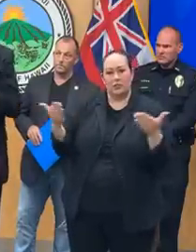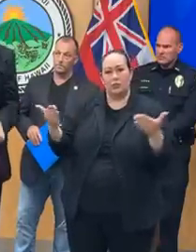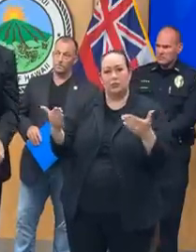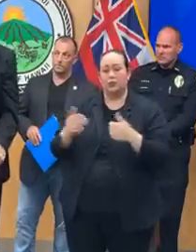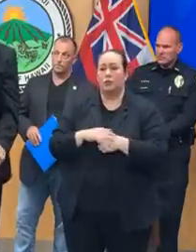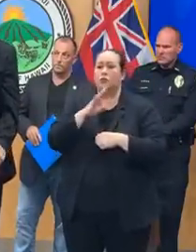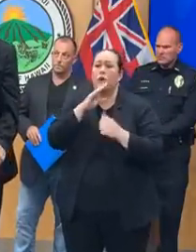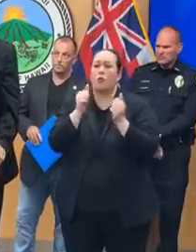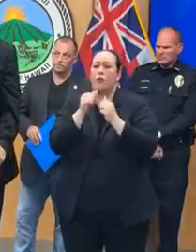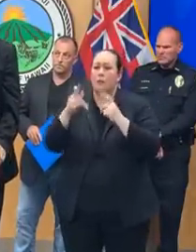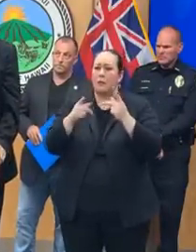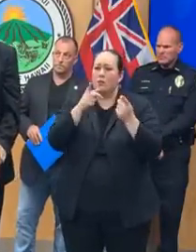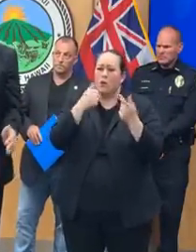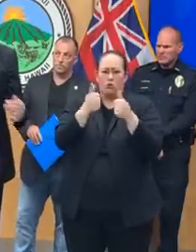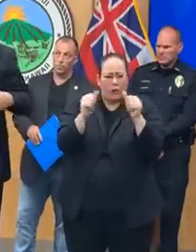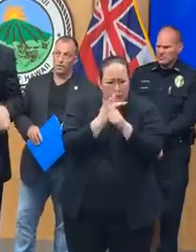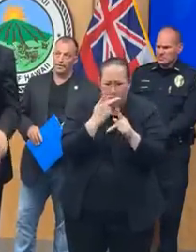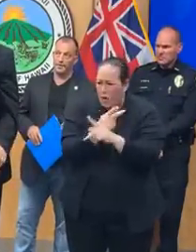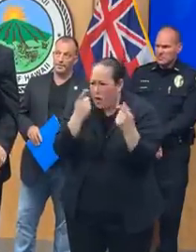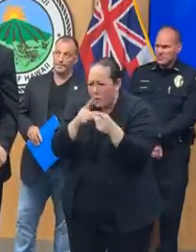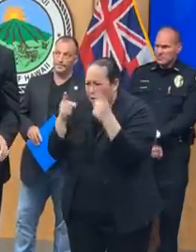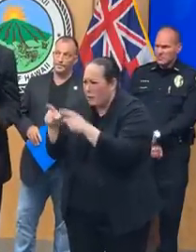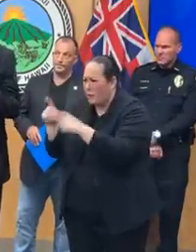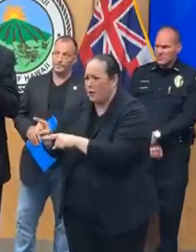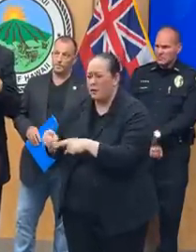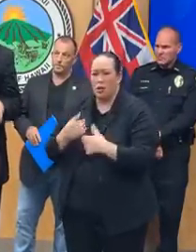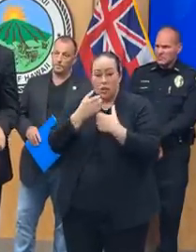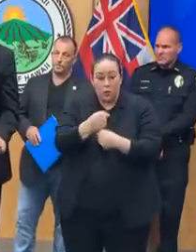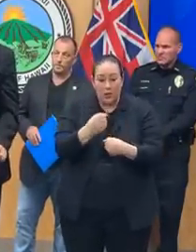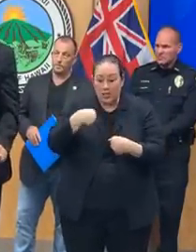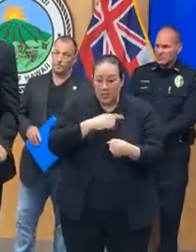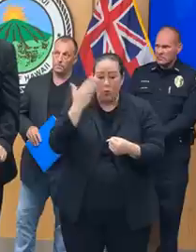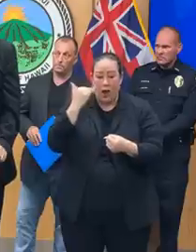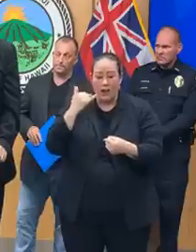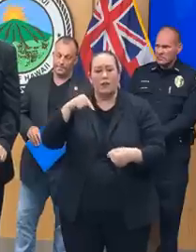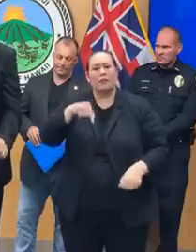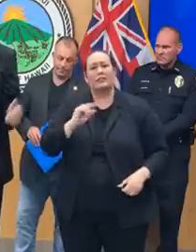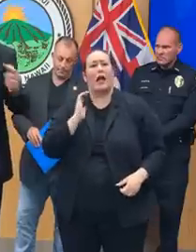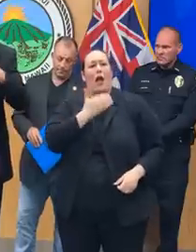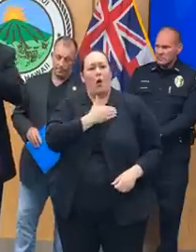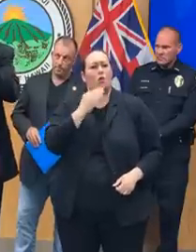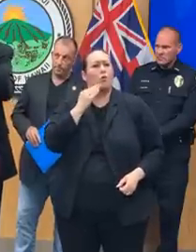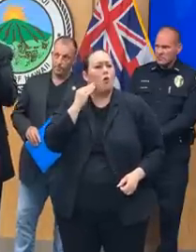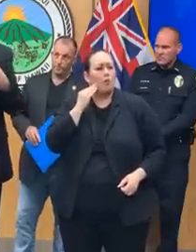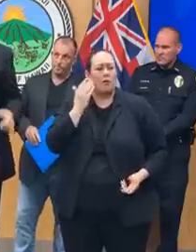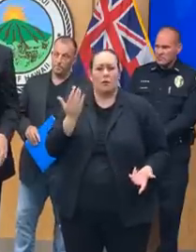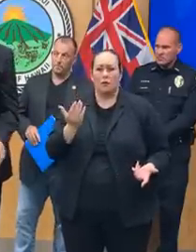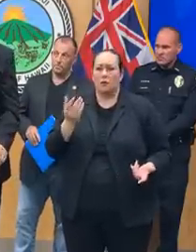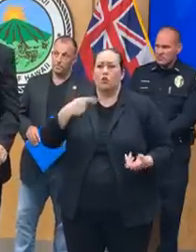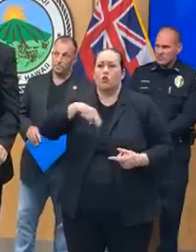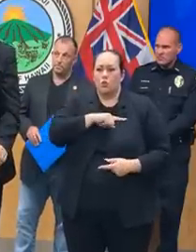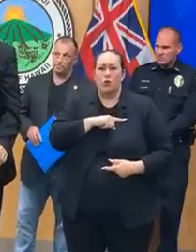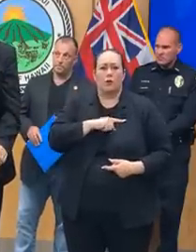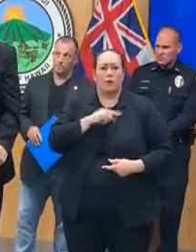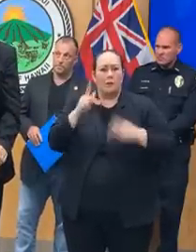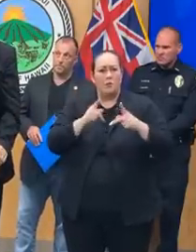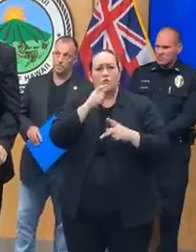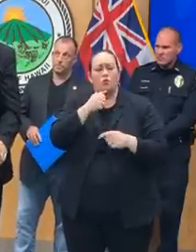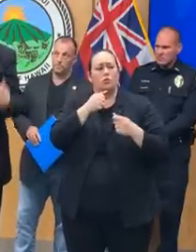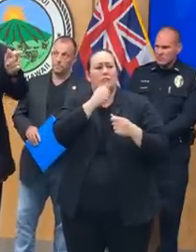to piece it together. The reason you should trust us is because this is our home. The reason you should trust us is we're the ones who suffered the